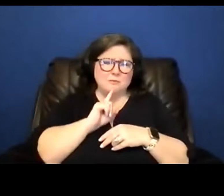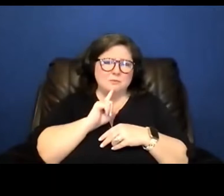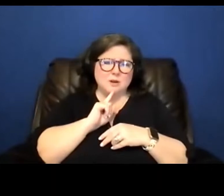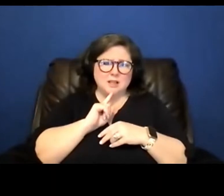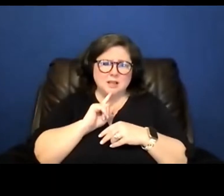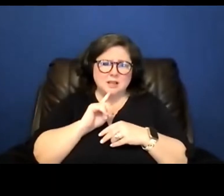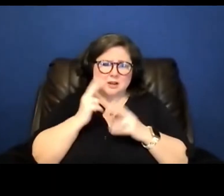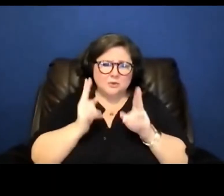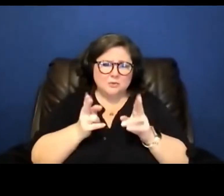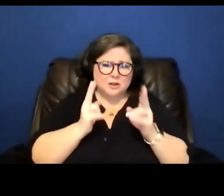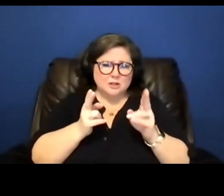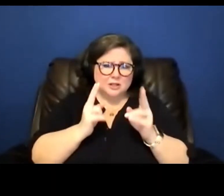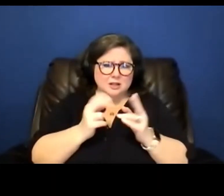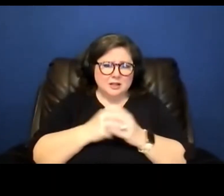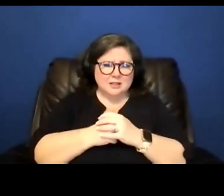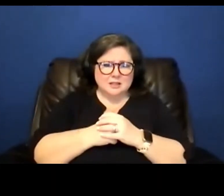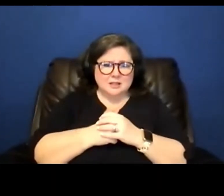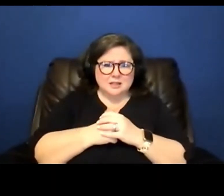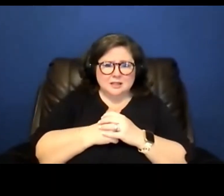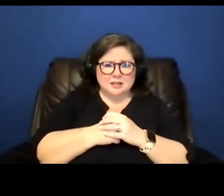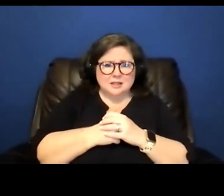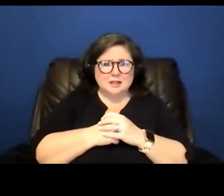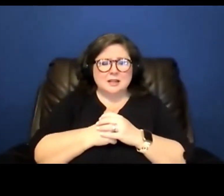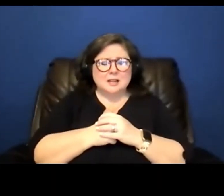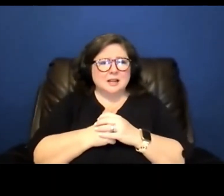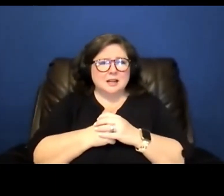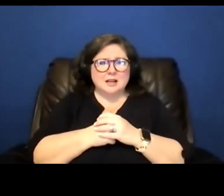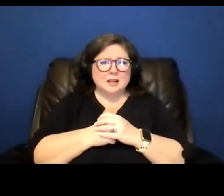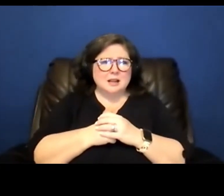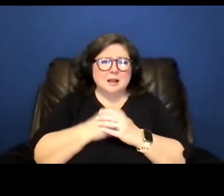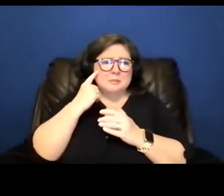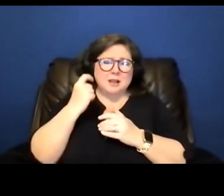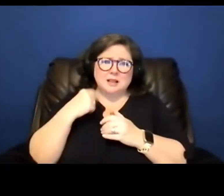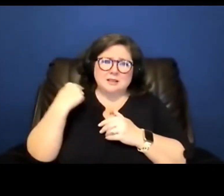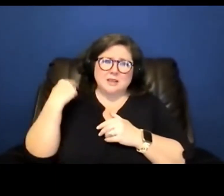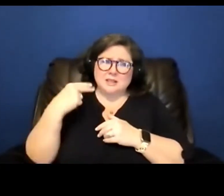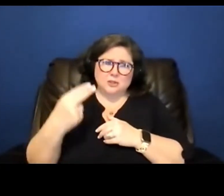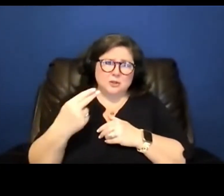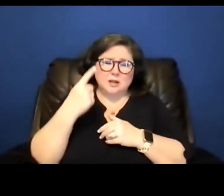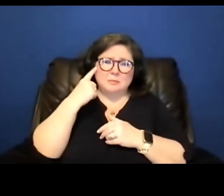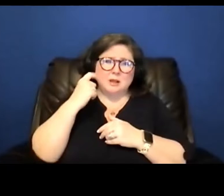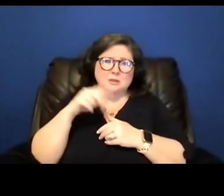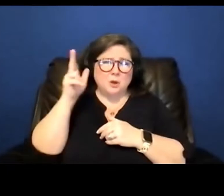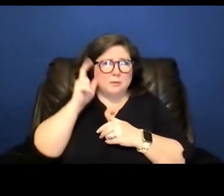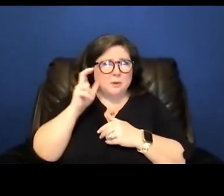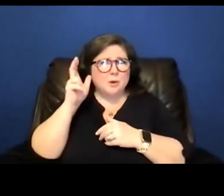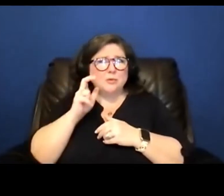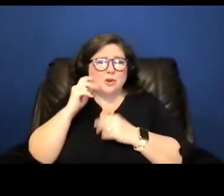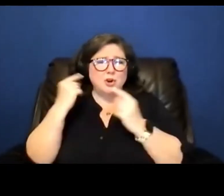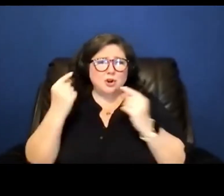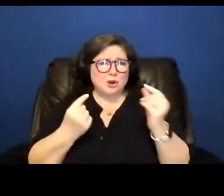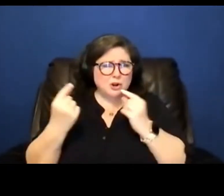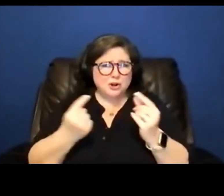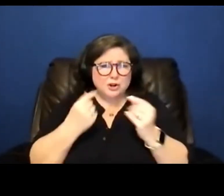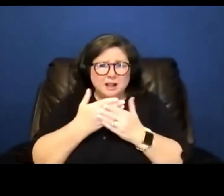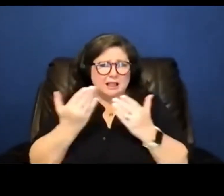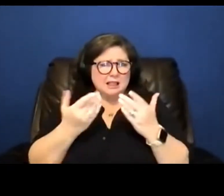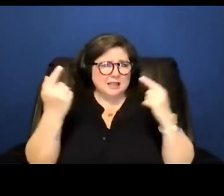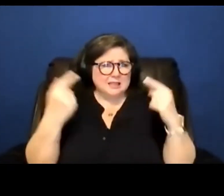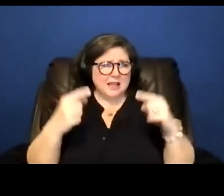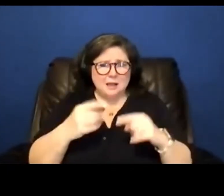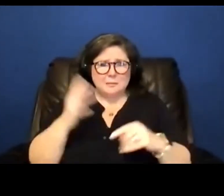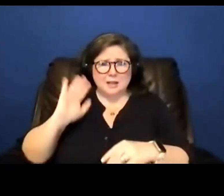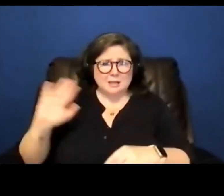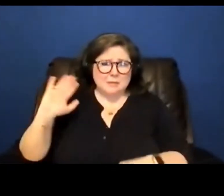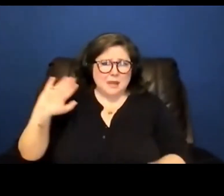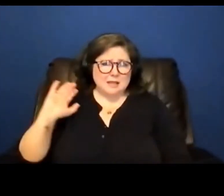knocking the gate down to get involved in clinical trials because of our history, because of what we've heard in the past, the things that have happened,